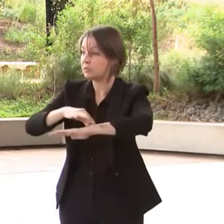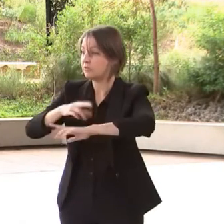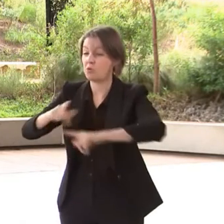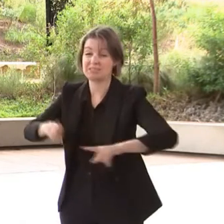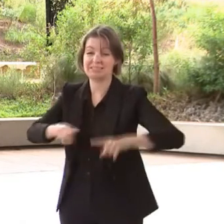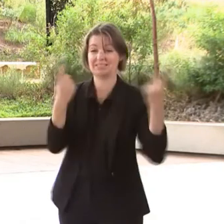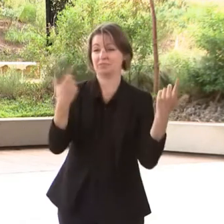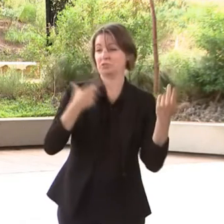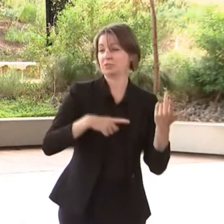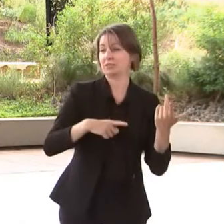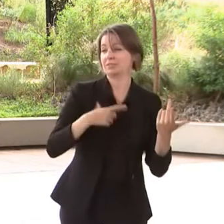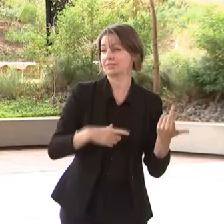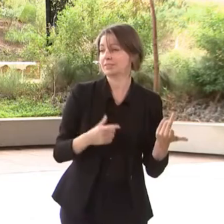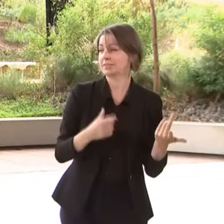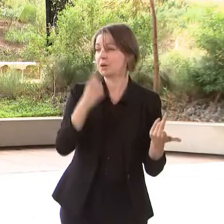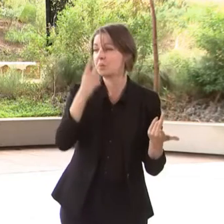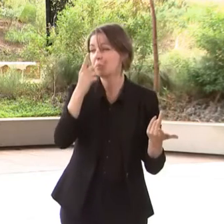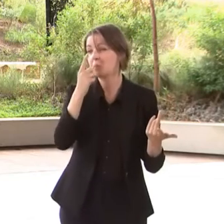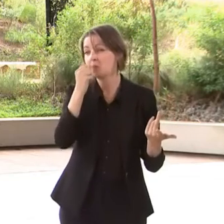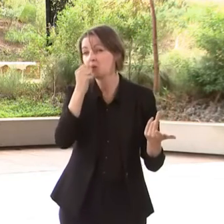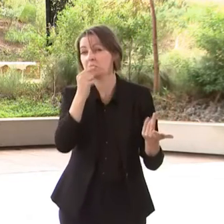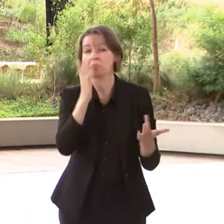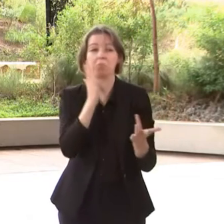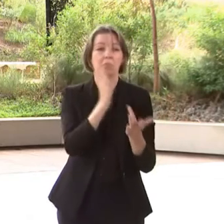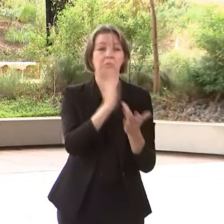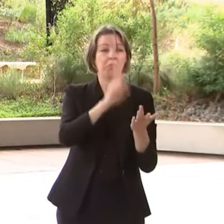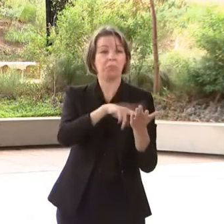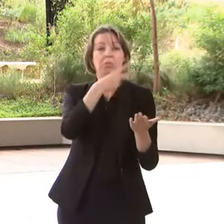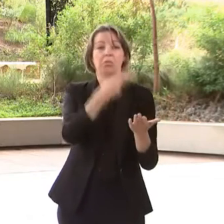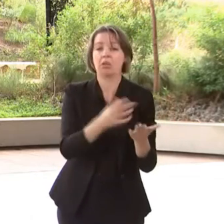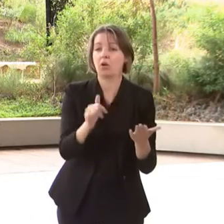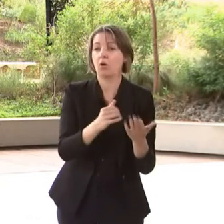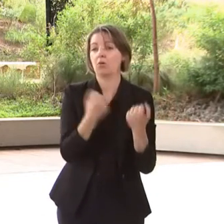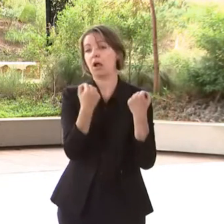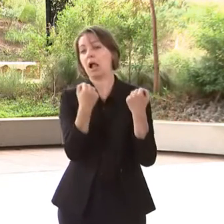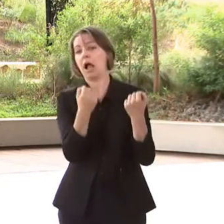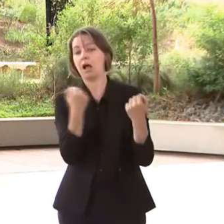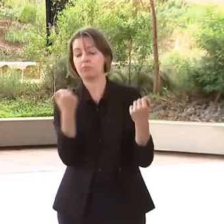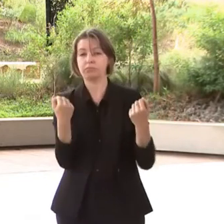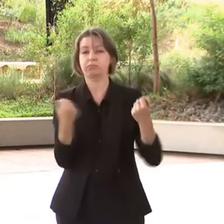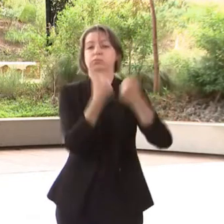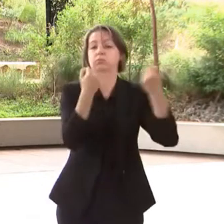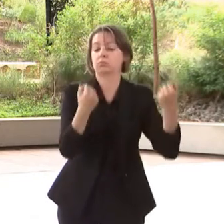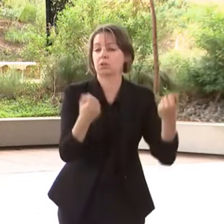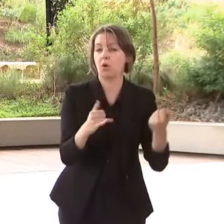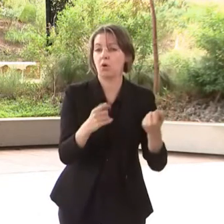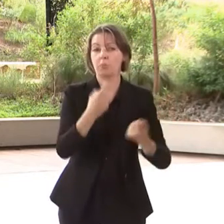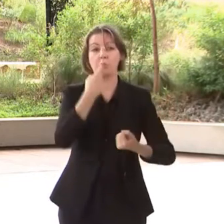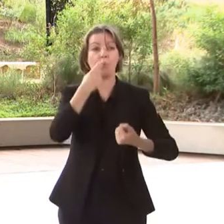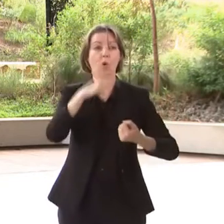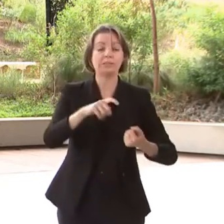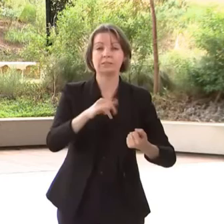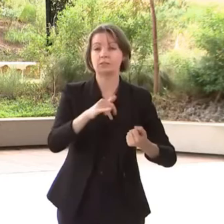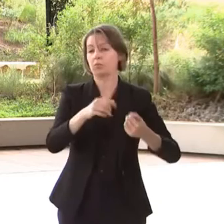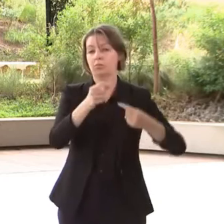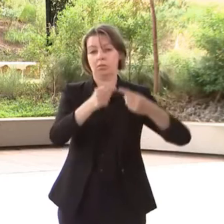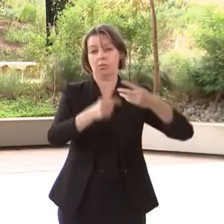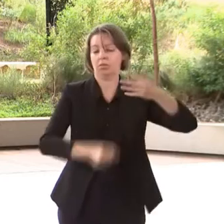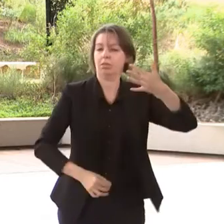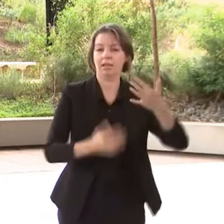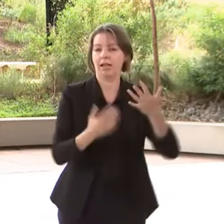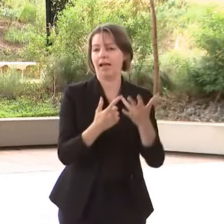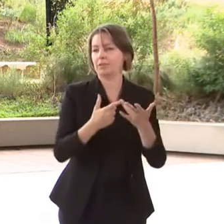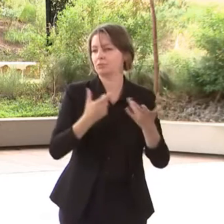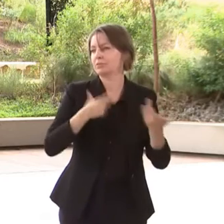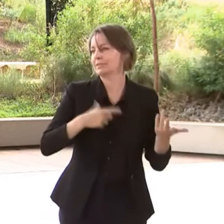admitted for things like incidentally motor vehicle accidents, other acute poisonings and other episodes in